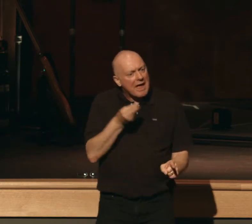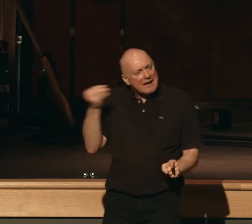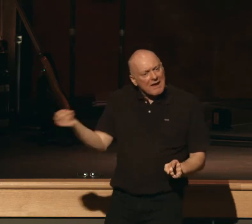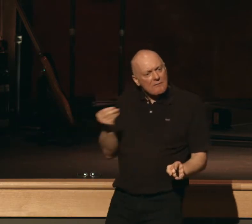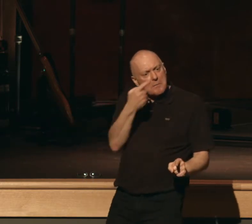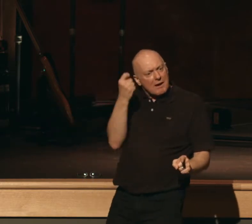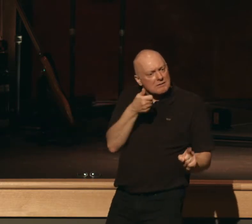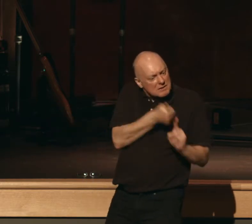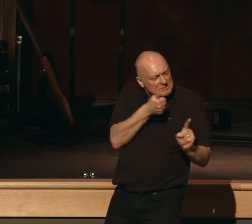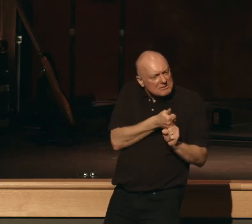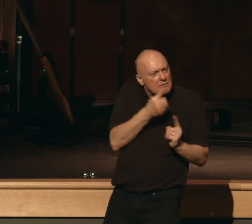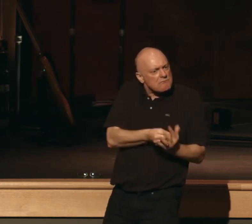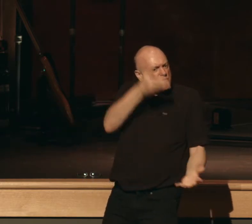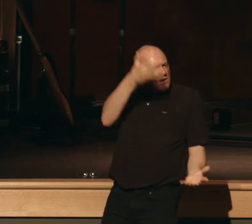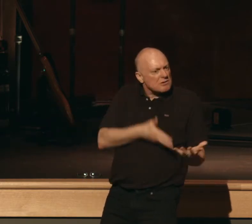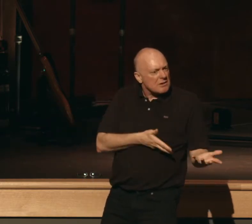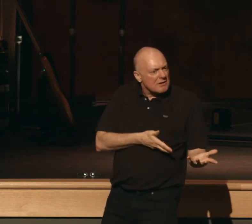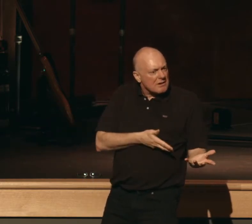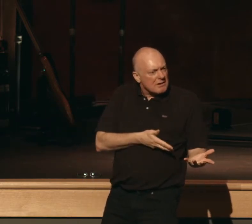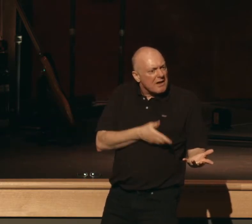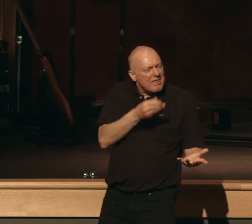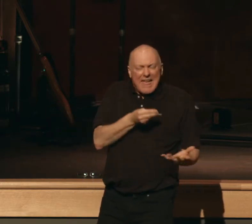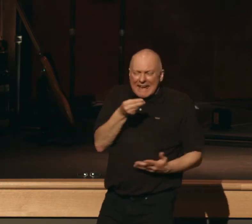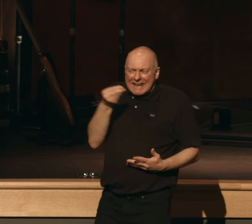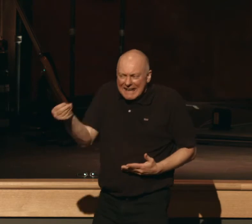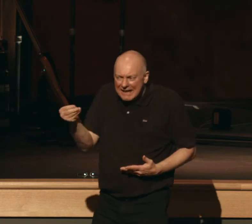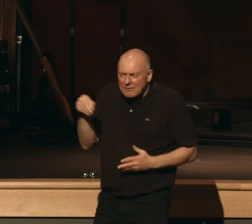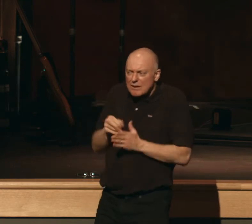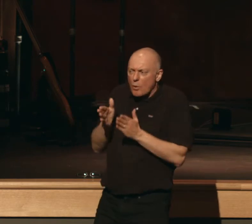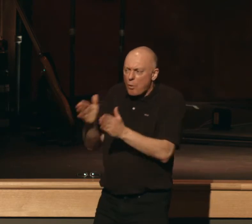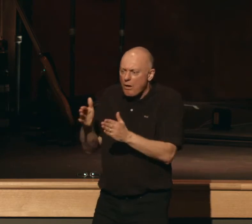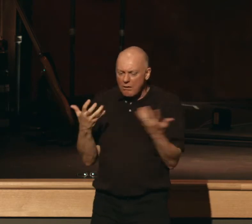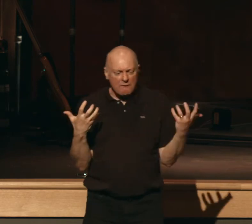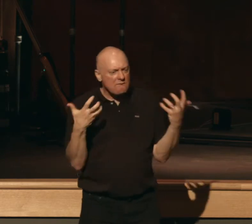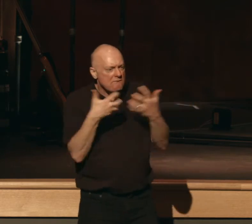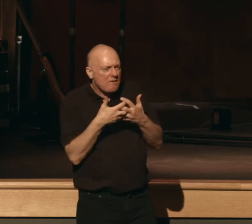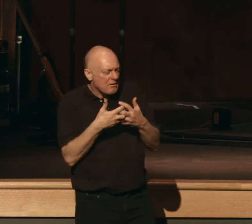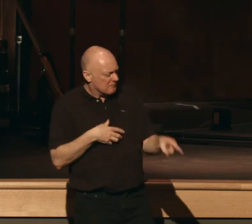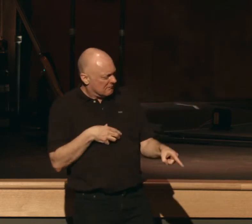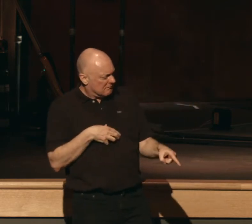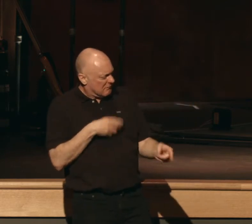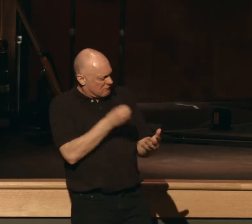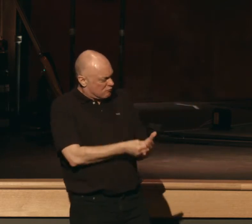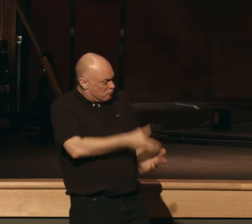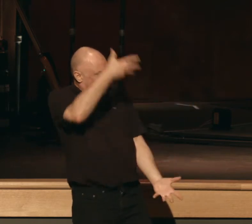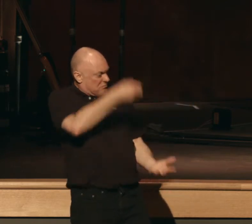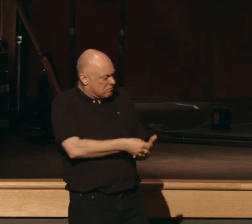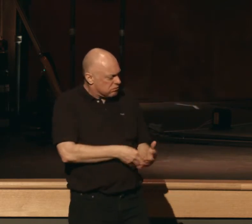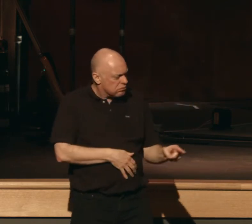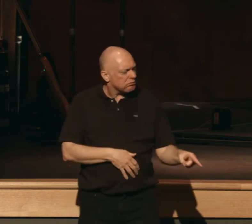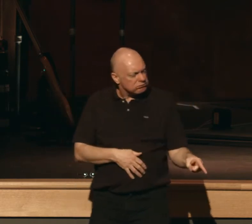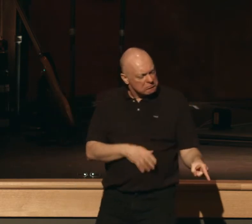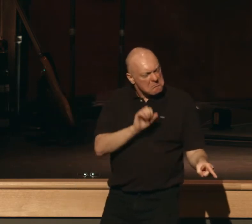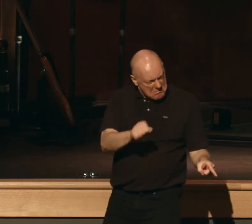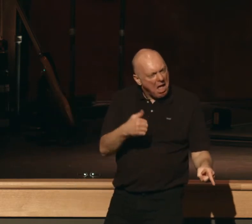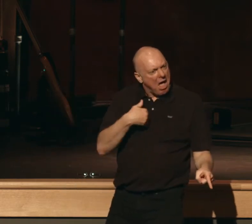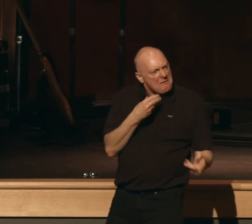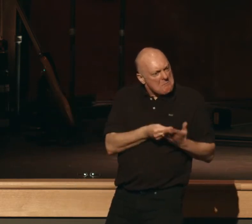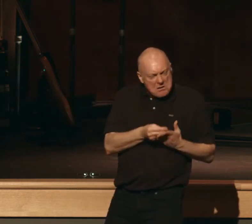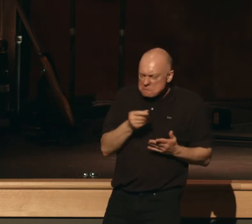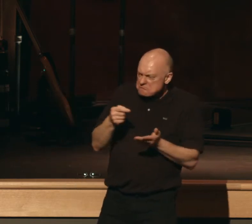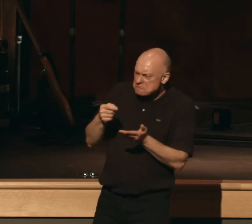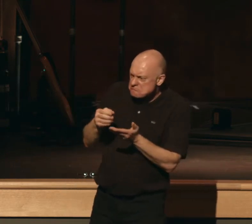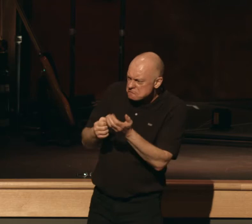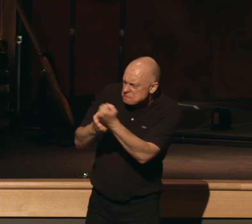to their wealth, because they would be giving in a way that is in keeping with their wealth, or in a way that is in line with their wealth, or